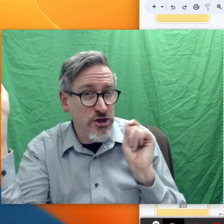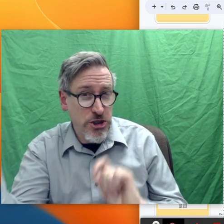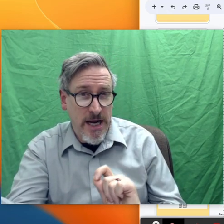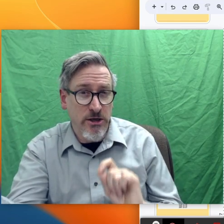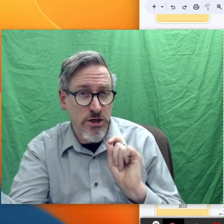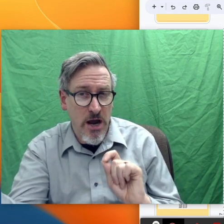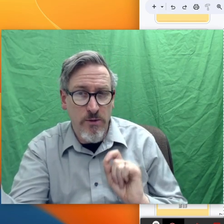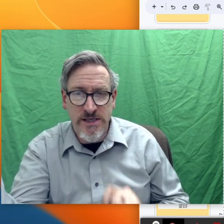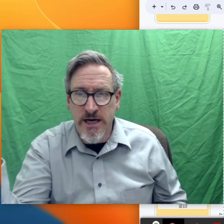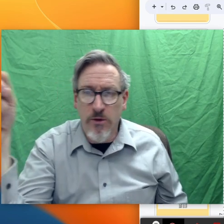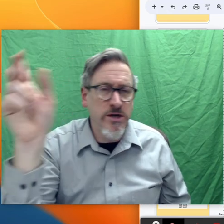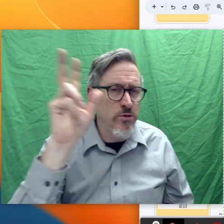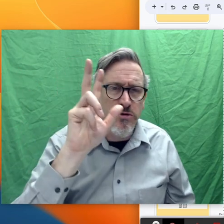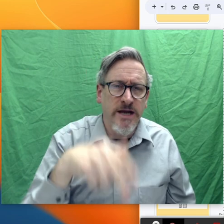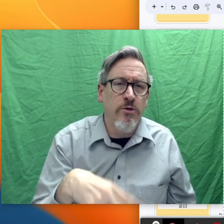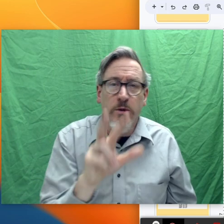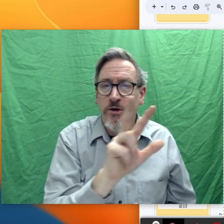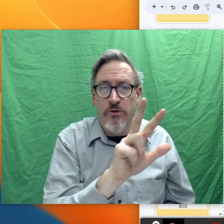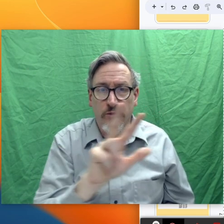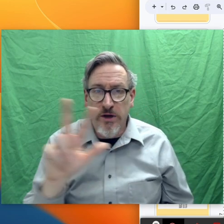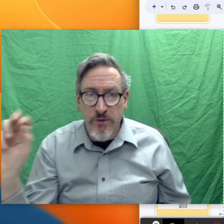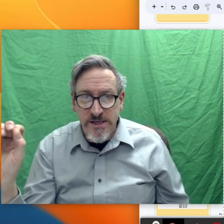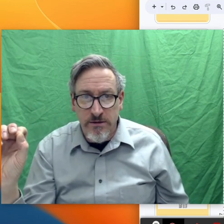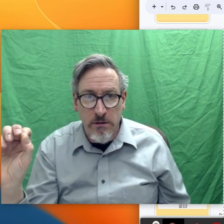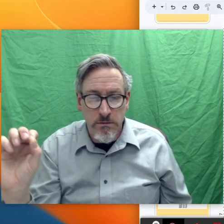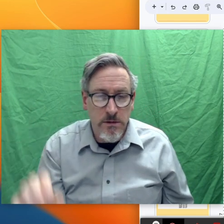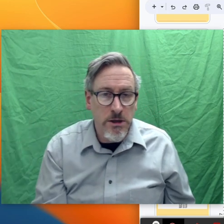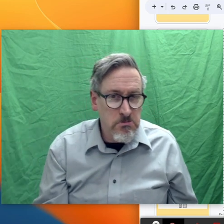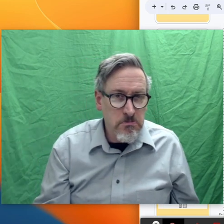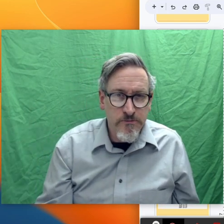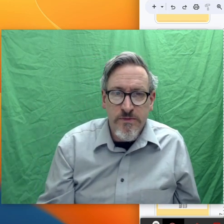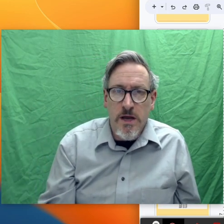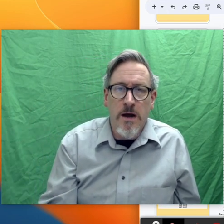oftentimes change how we sign it. We wouldn't do 330,